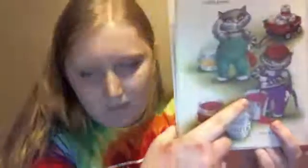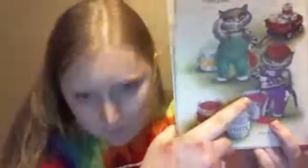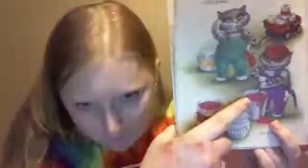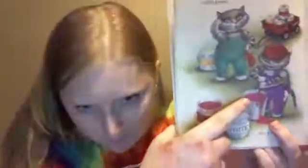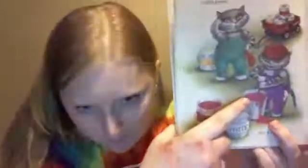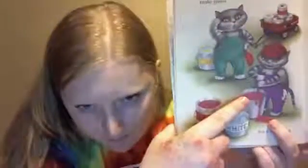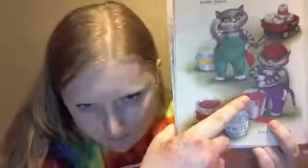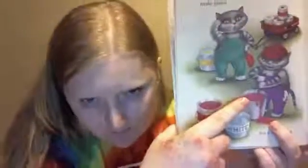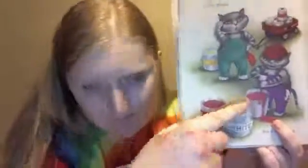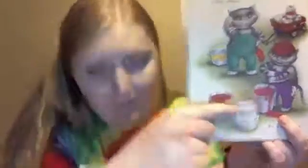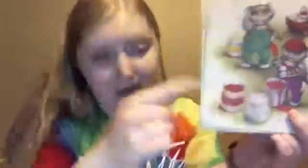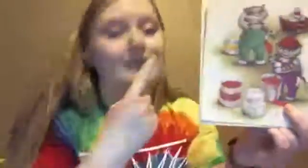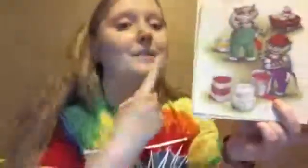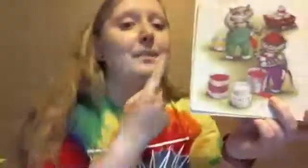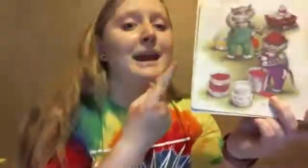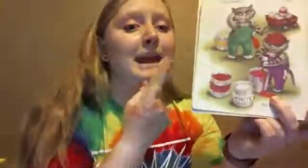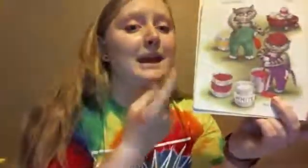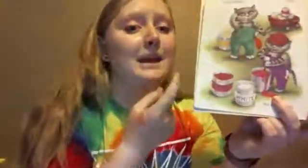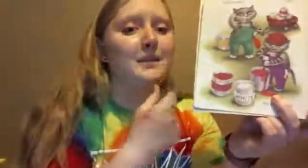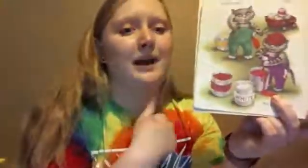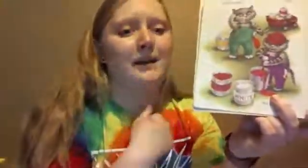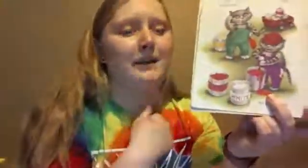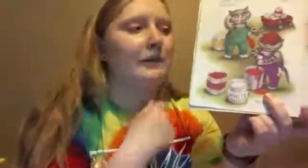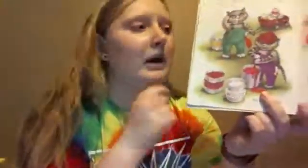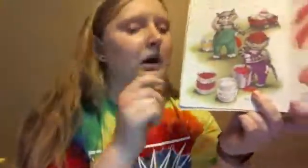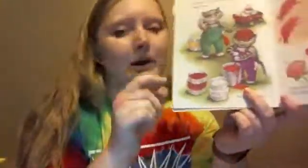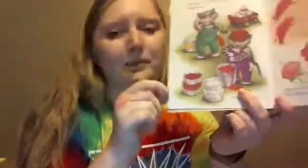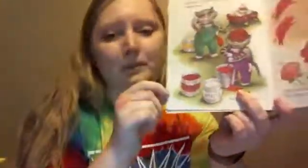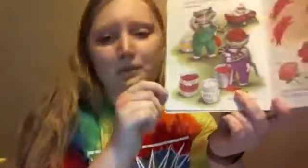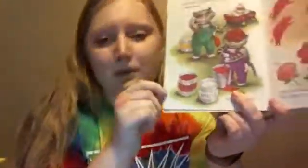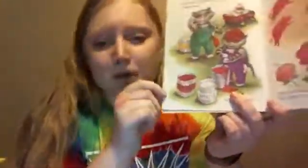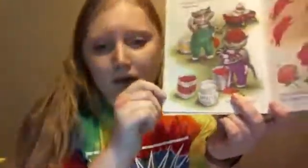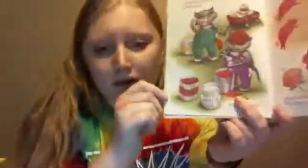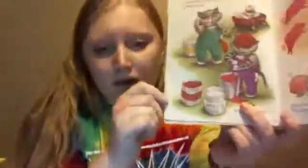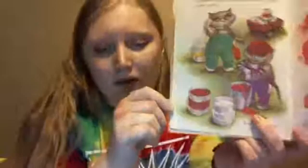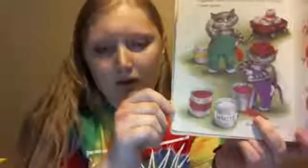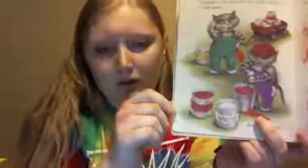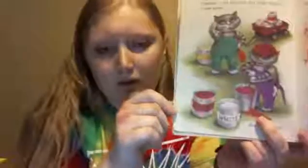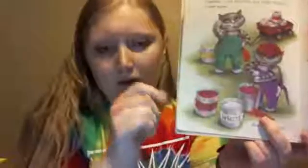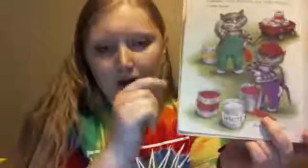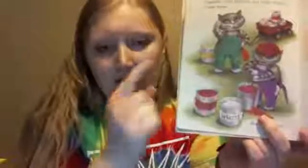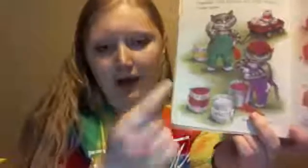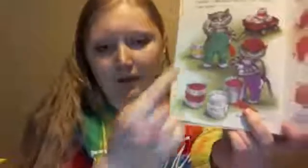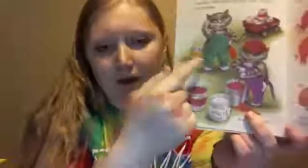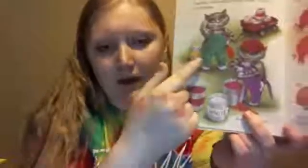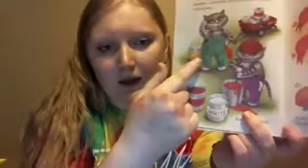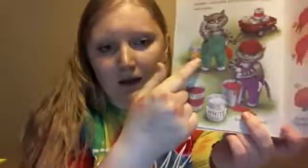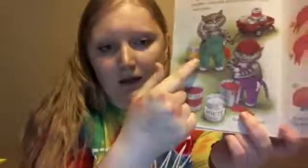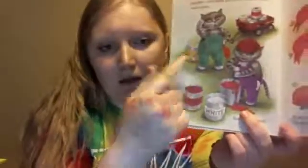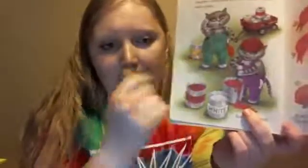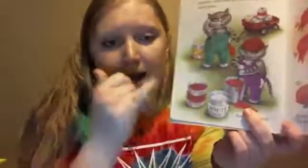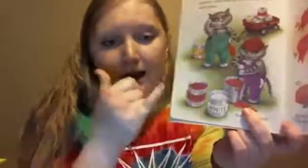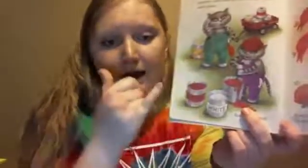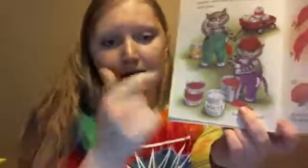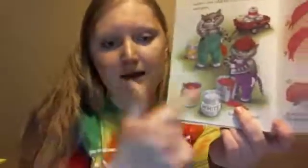It's kind of hard to tell, but it's pink, my favorite color. So they have a yellow can,